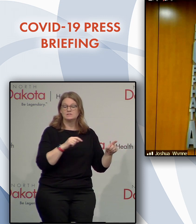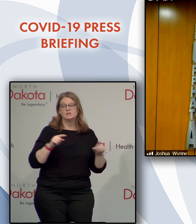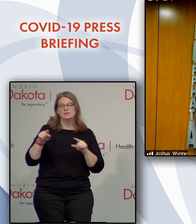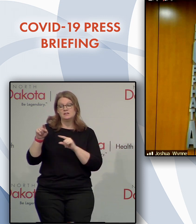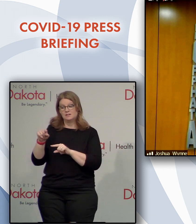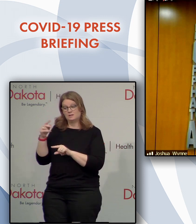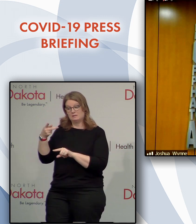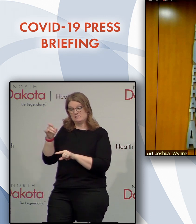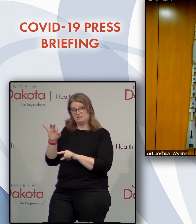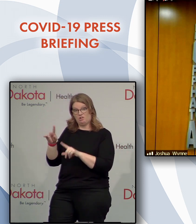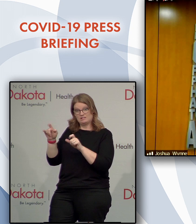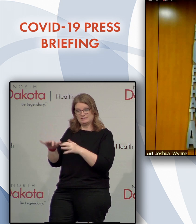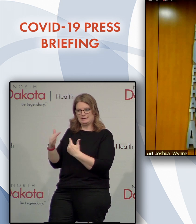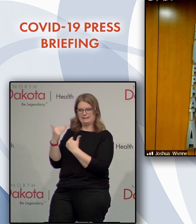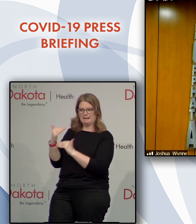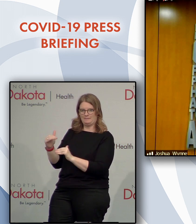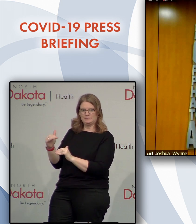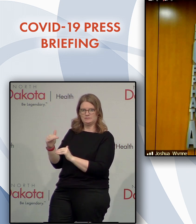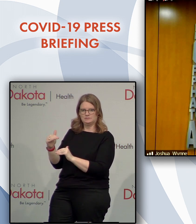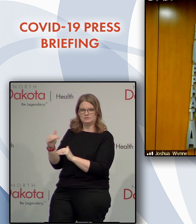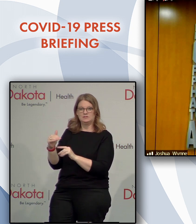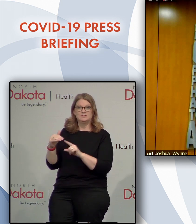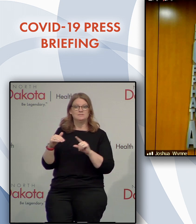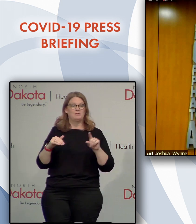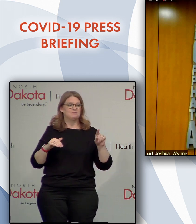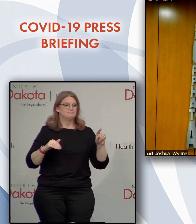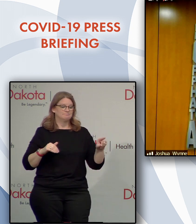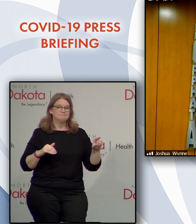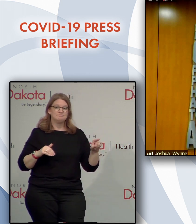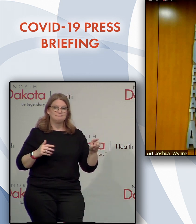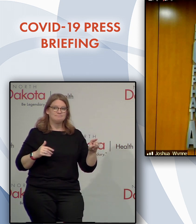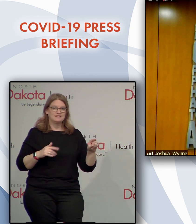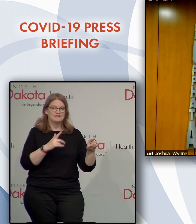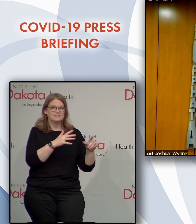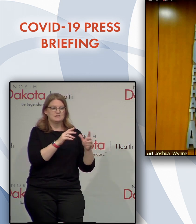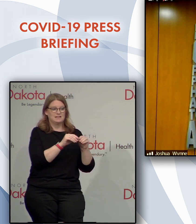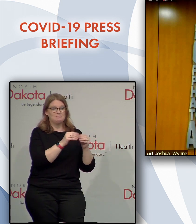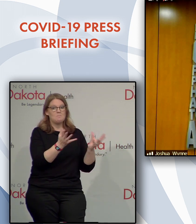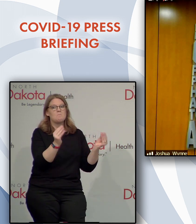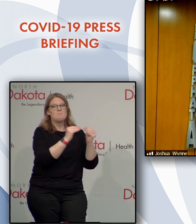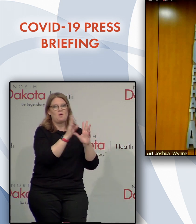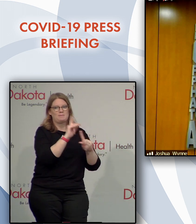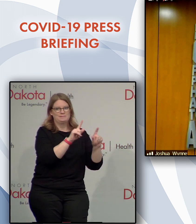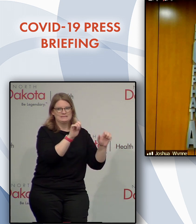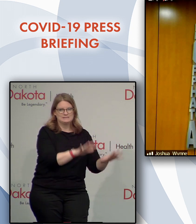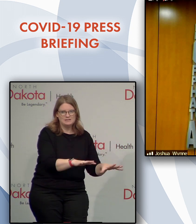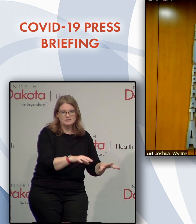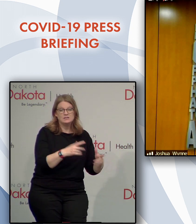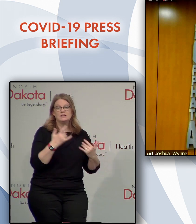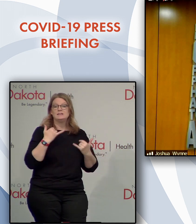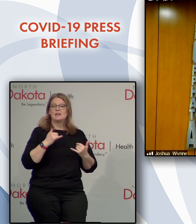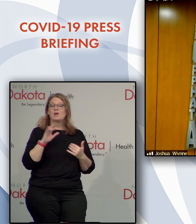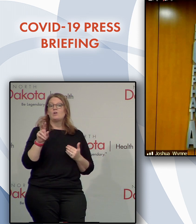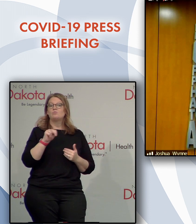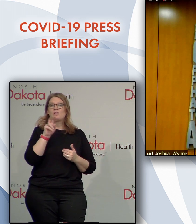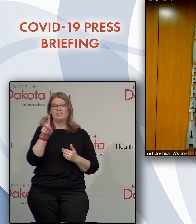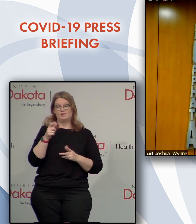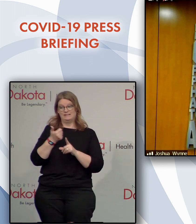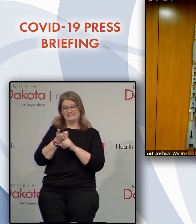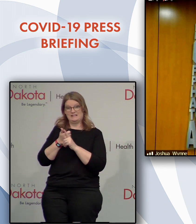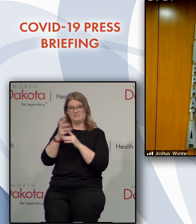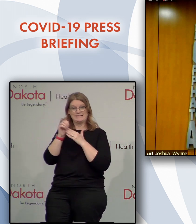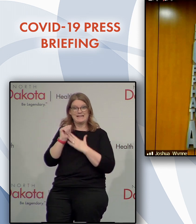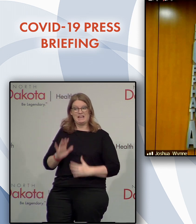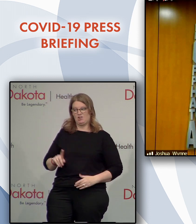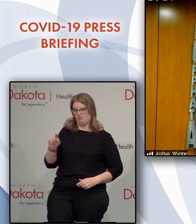can do. And as you know, North Dakota is among the leaders in the nation with the amount of PCR testing that we